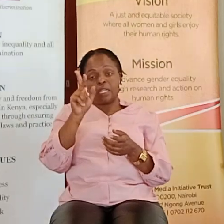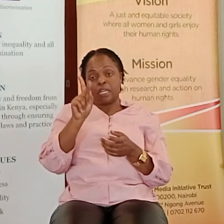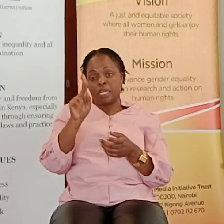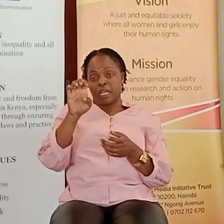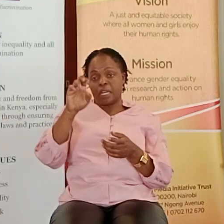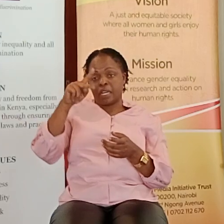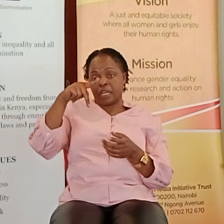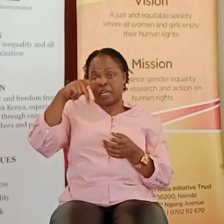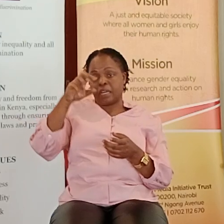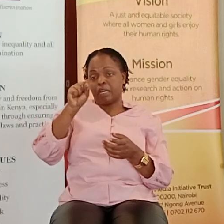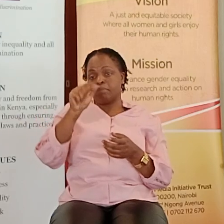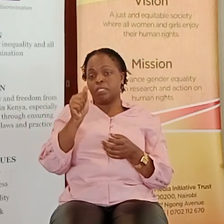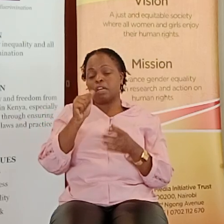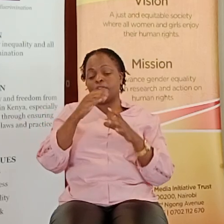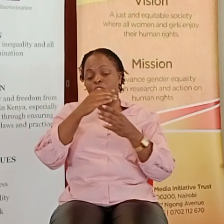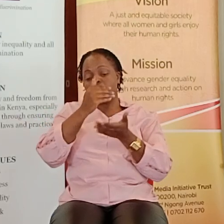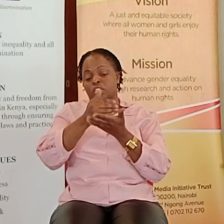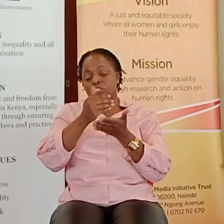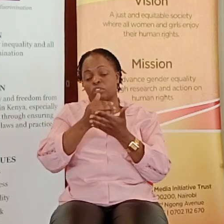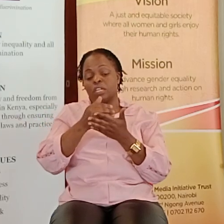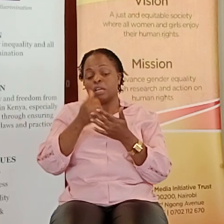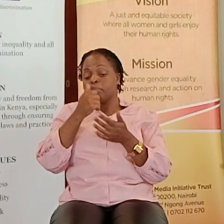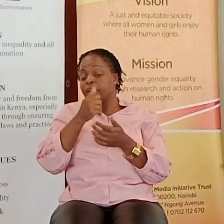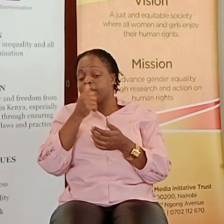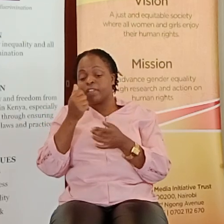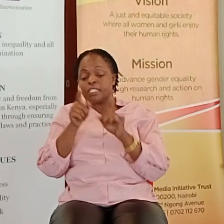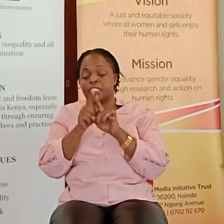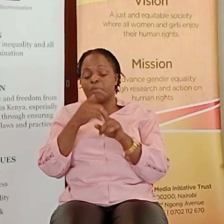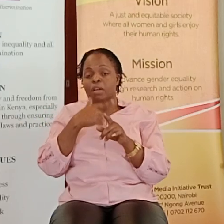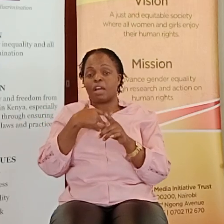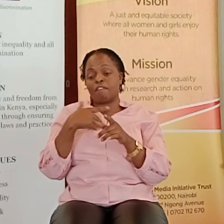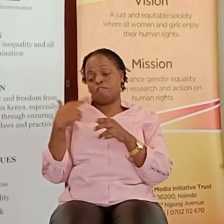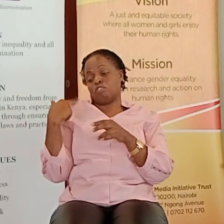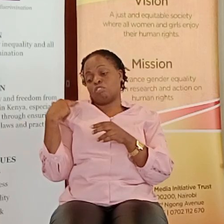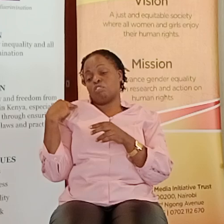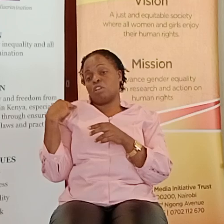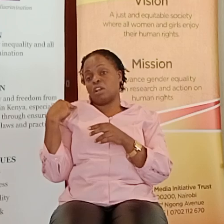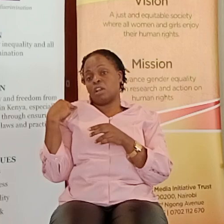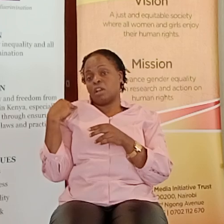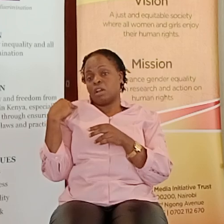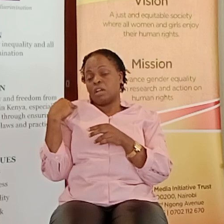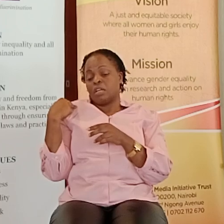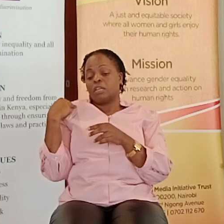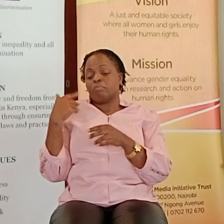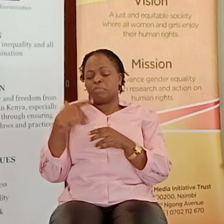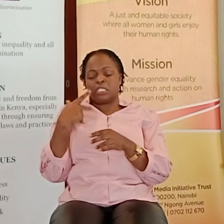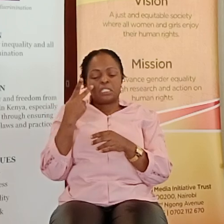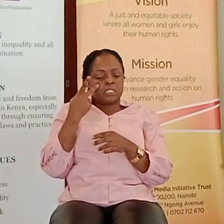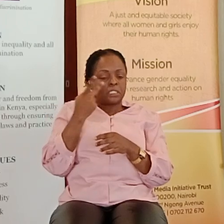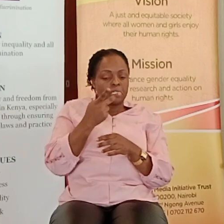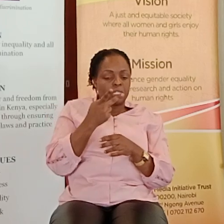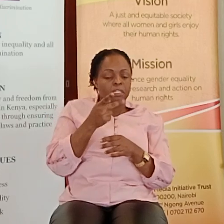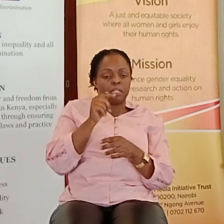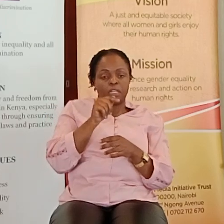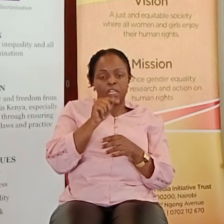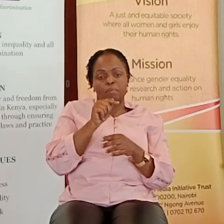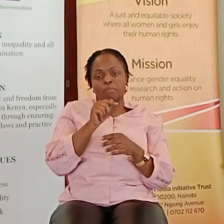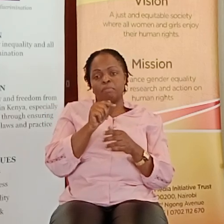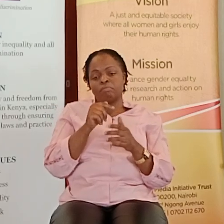also have got a role to play. And for me, I would see them as good in facilitating through their